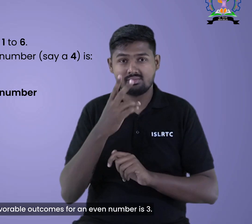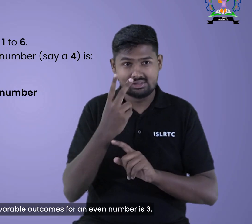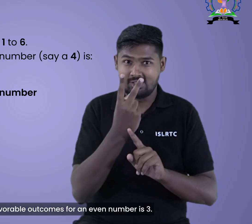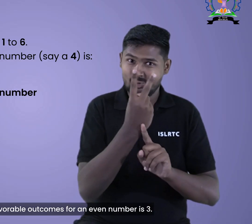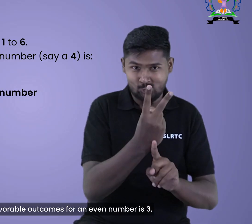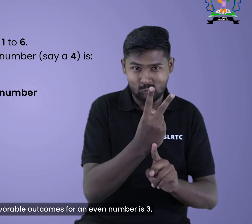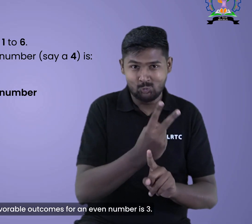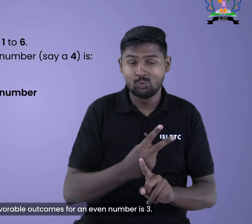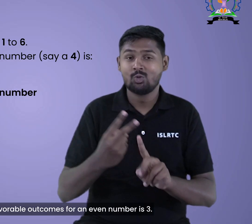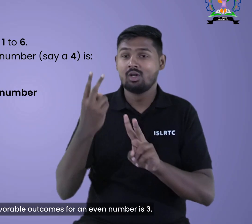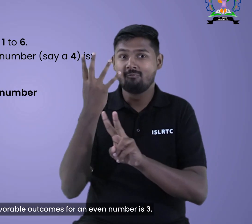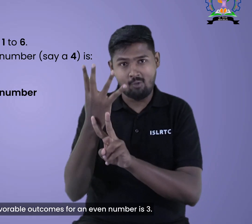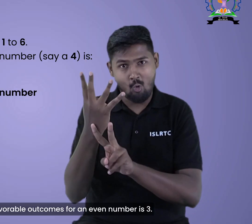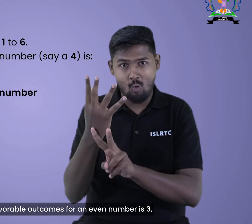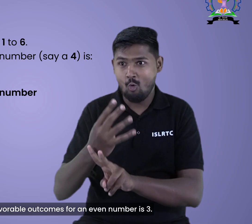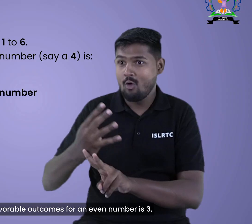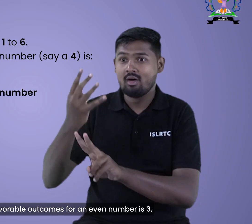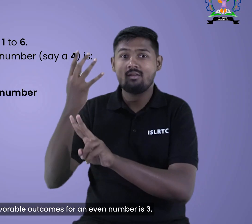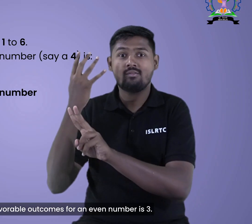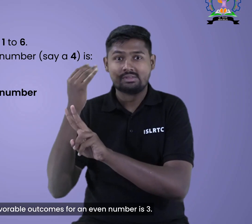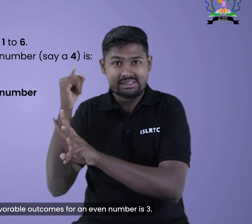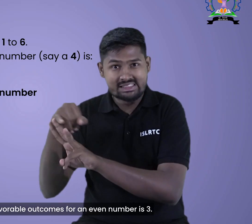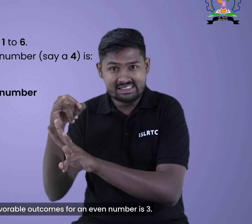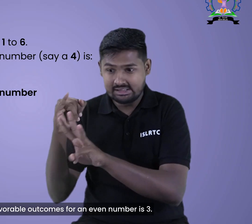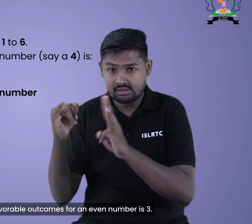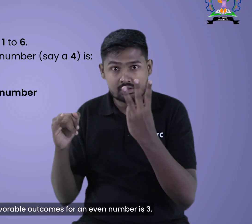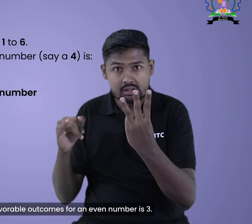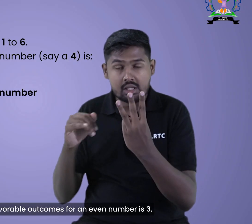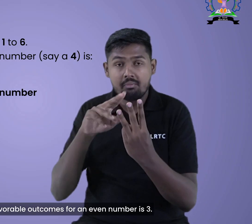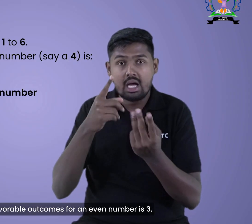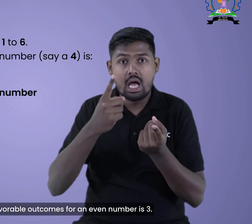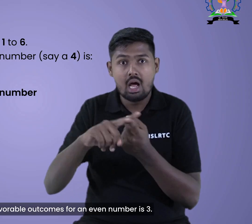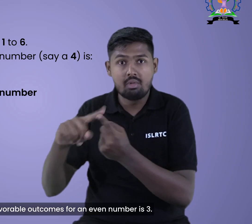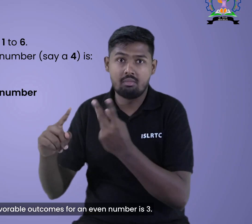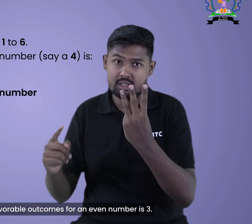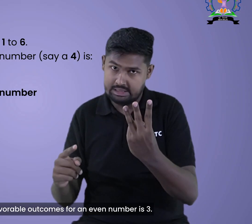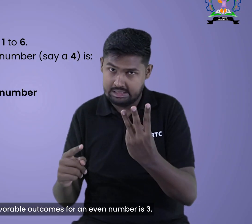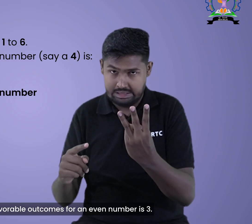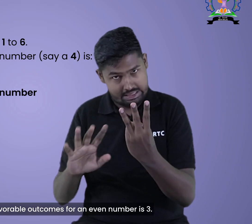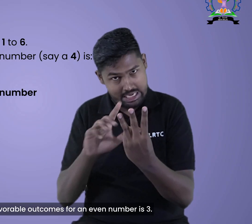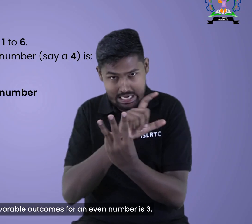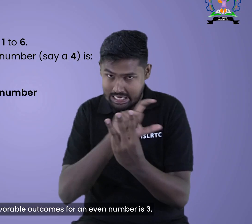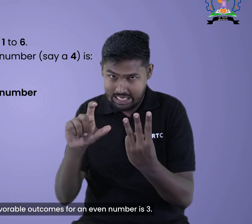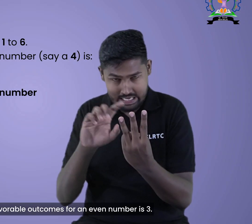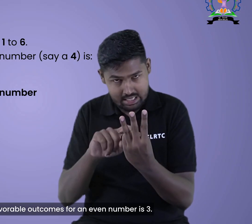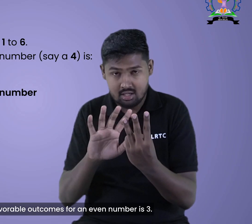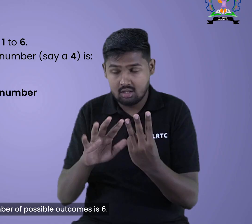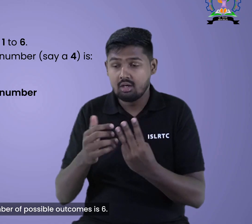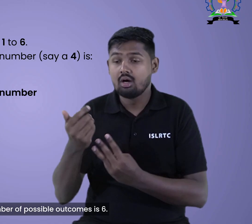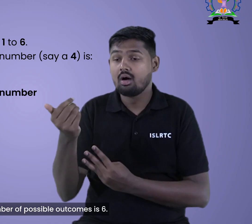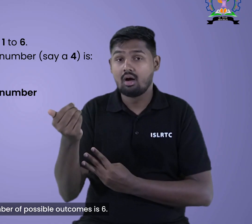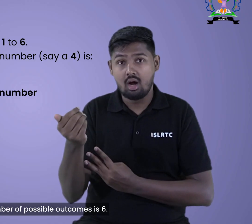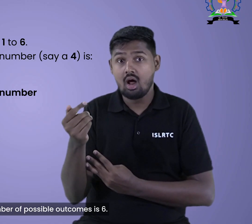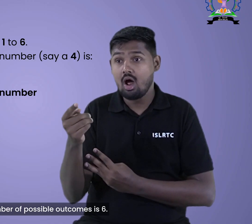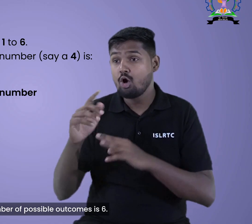The number of possible favorable outcomes for an even number is 3, and total number of